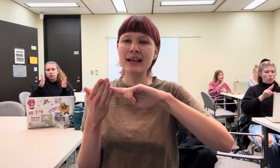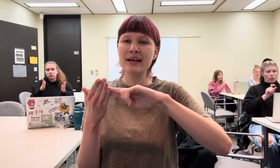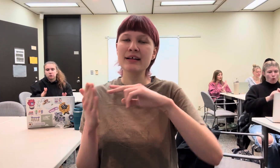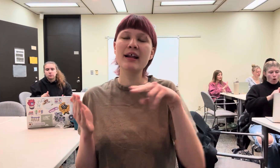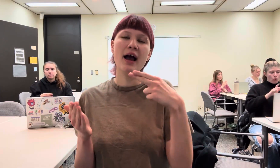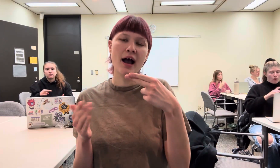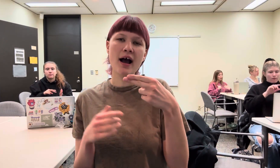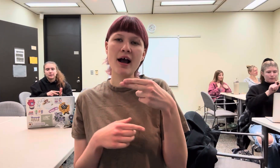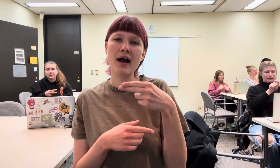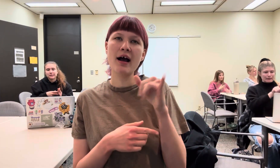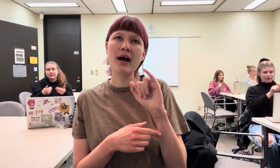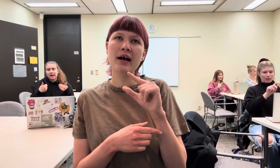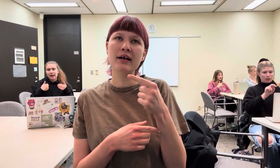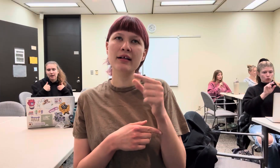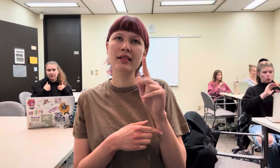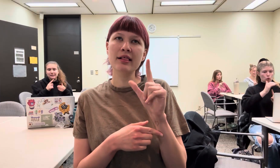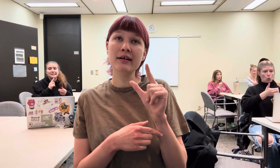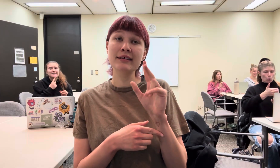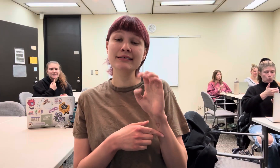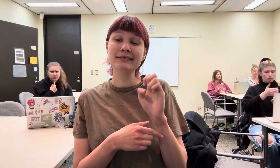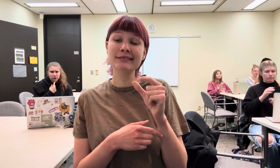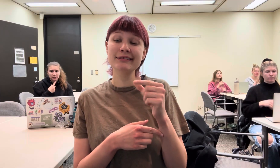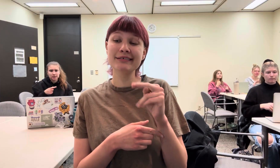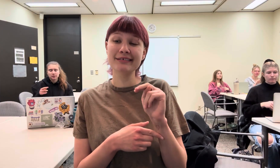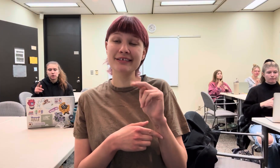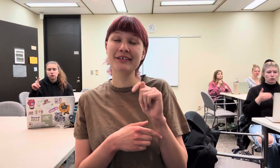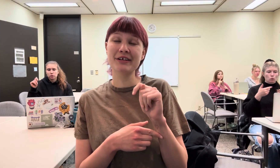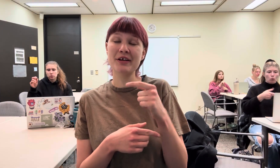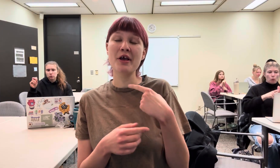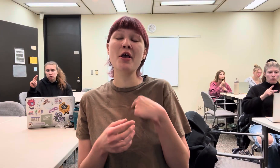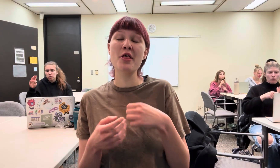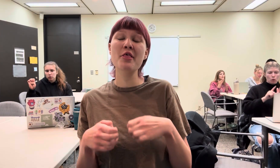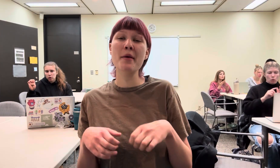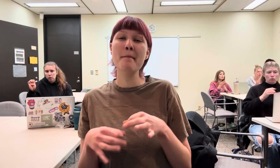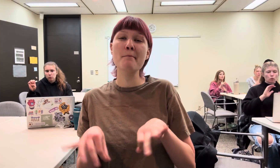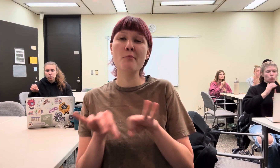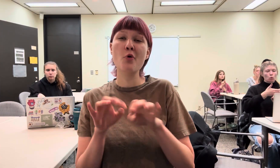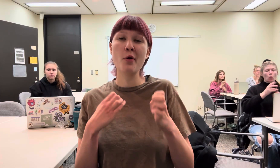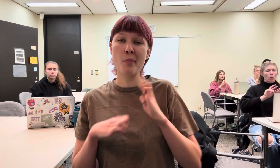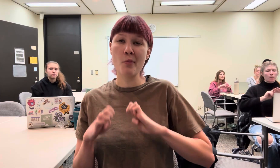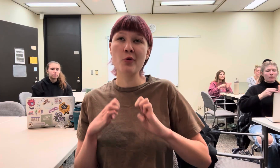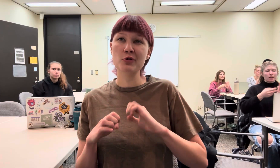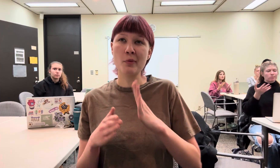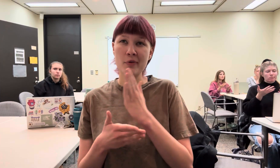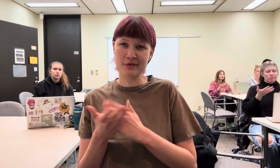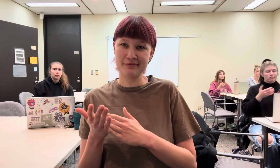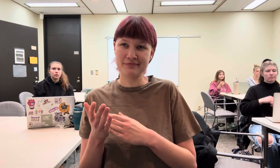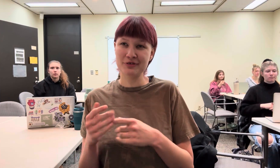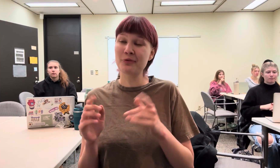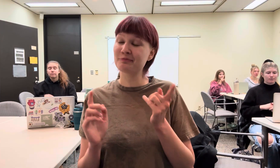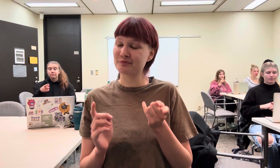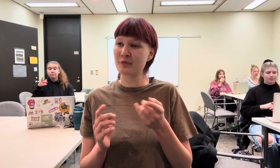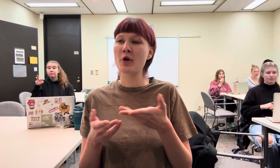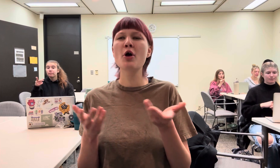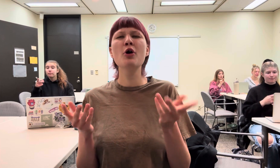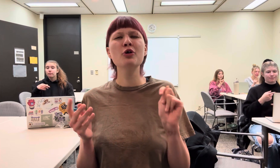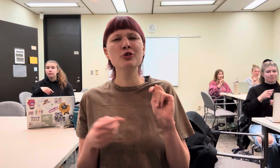is tone? Somebody? Antonio? In the attitude the writer has toward the